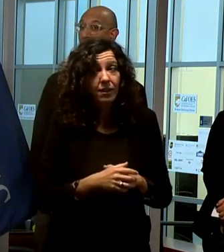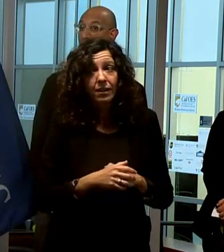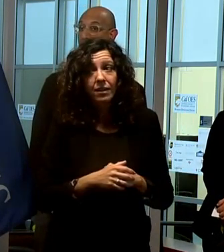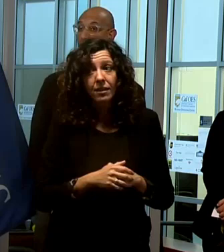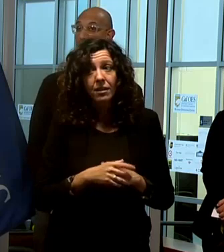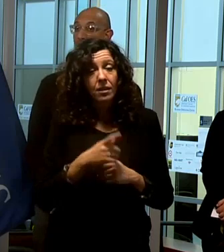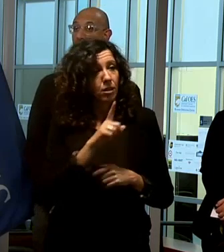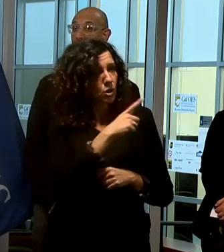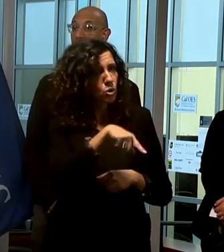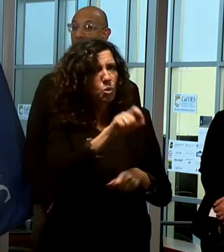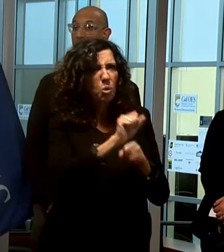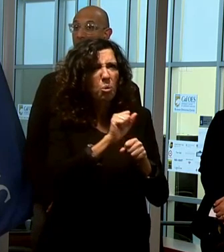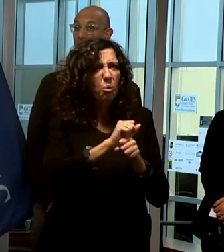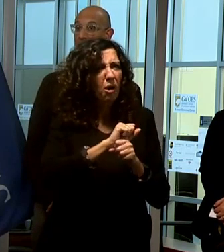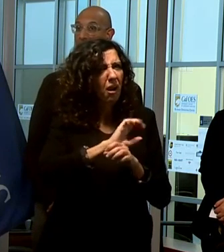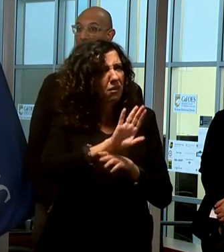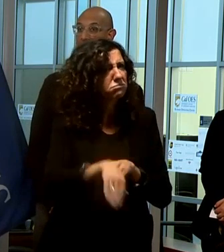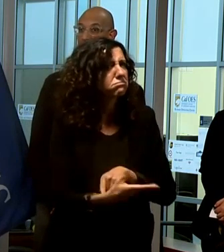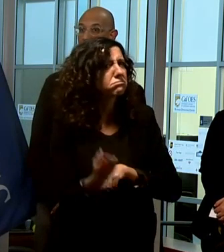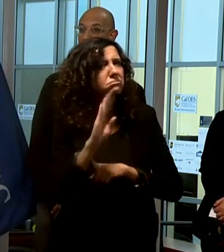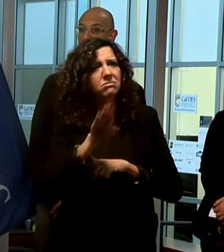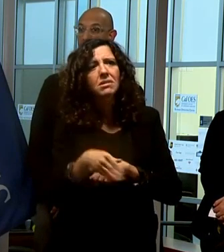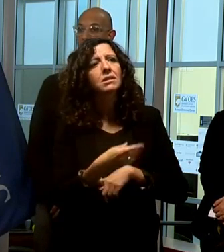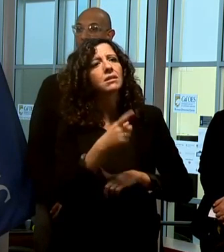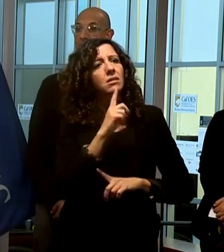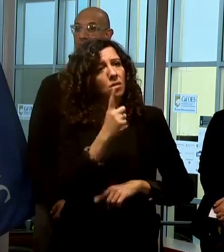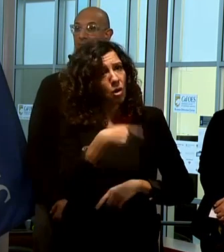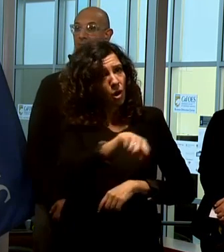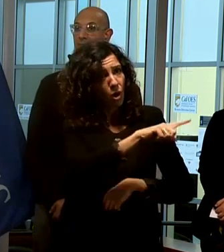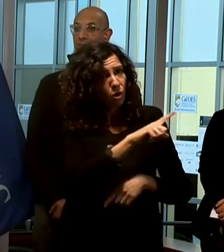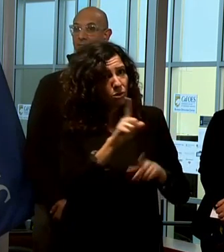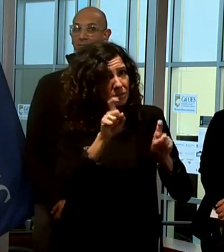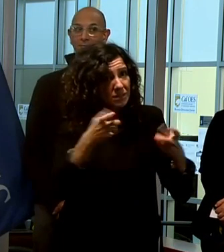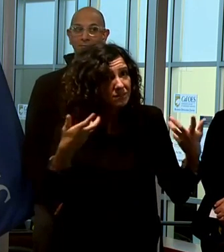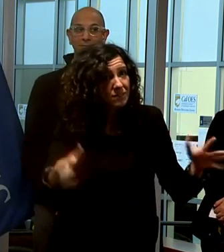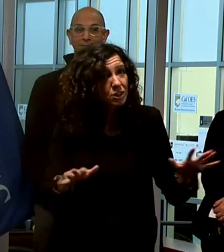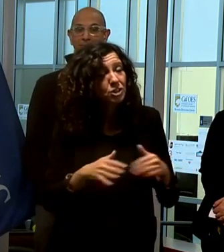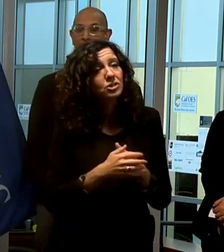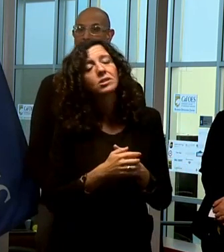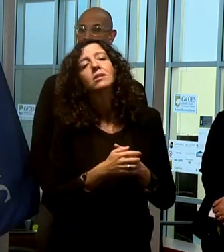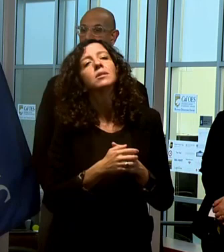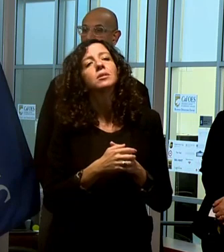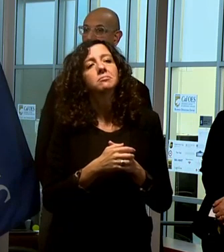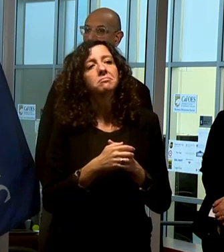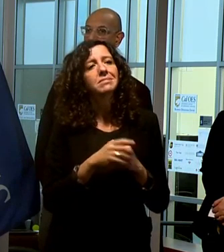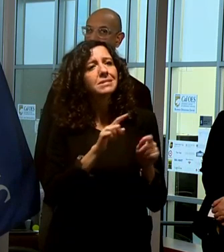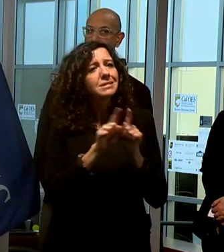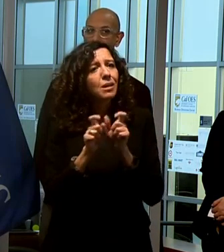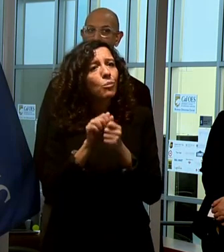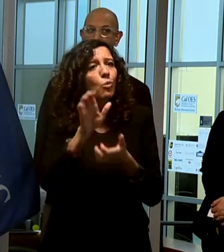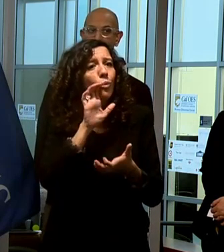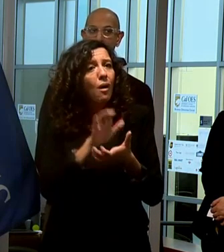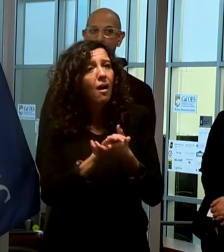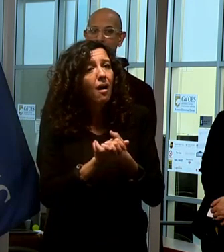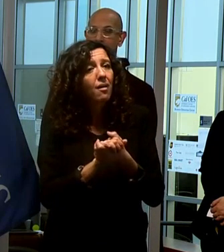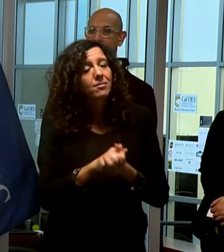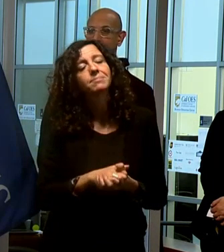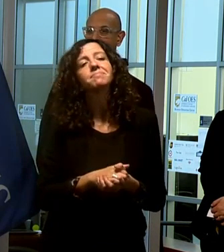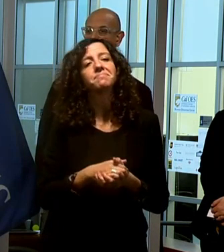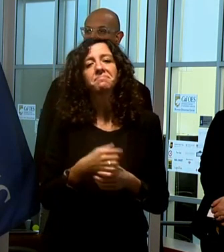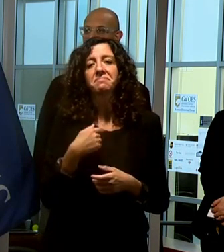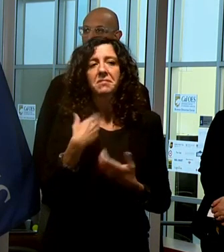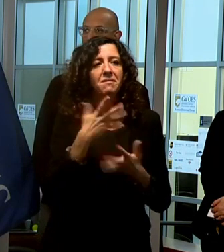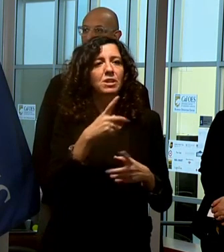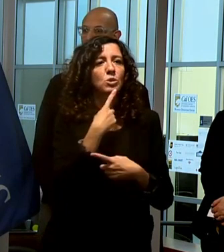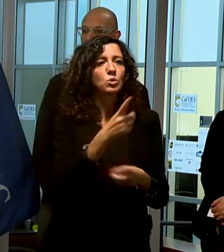you all have been working around the clock, have you all been tested? And same for the first partner? We have been, I said this 2 days ago, and I stand